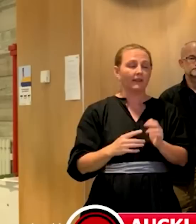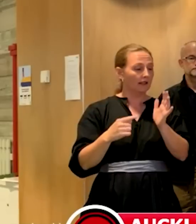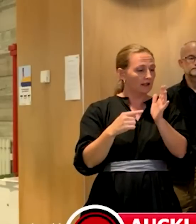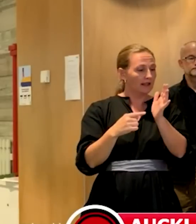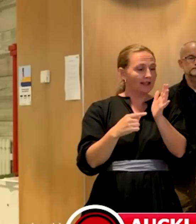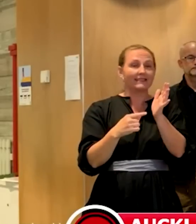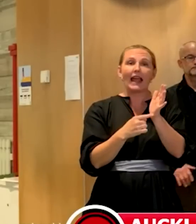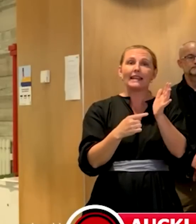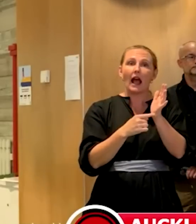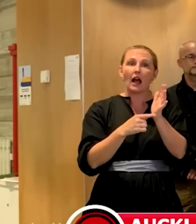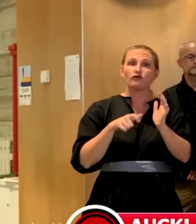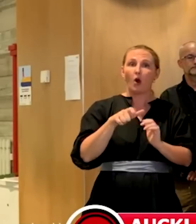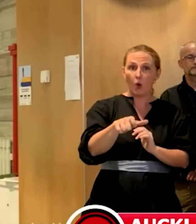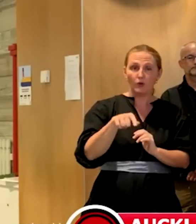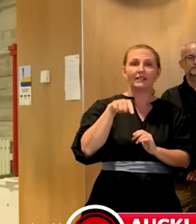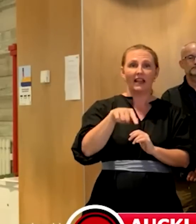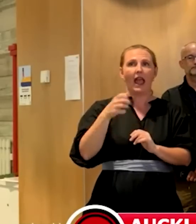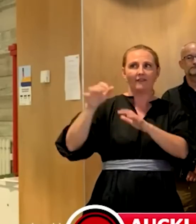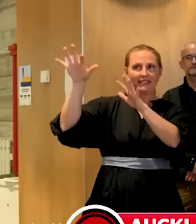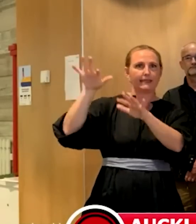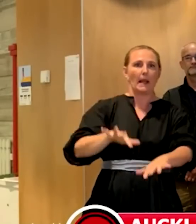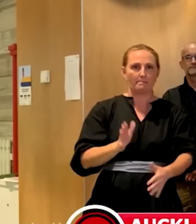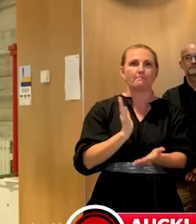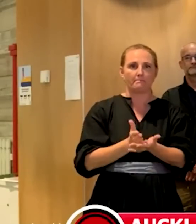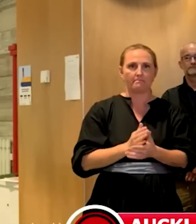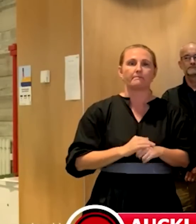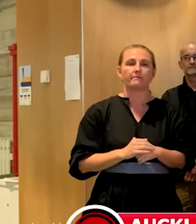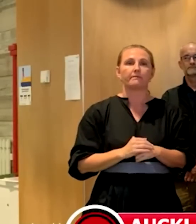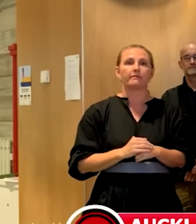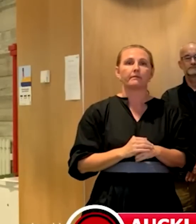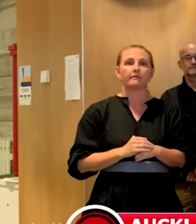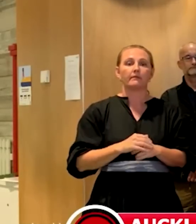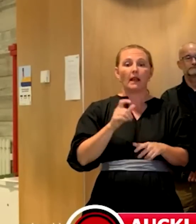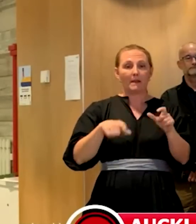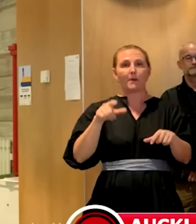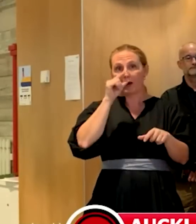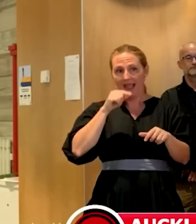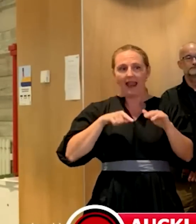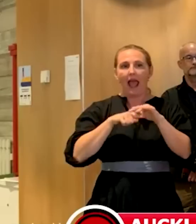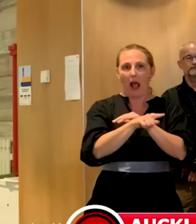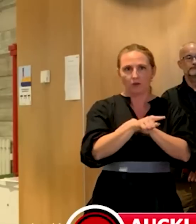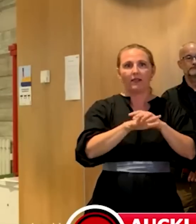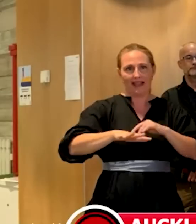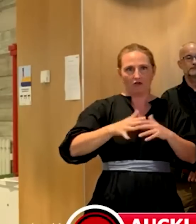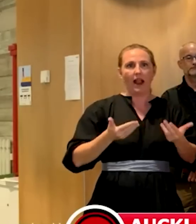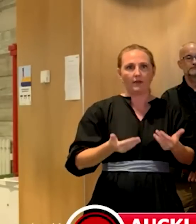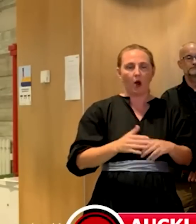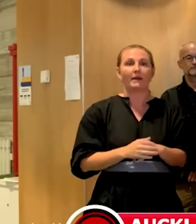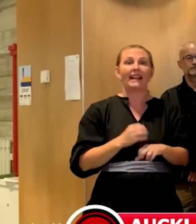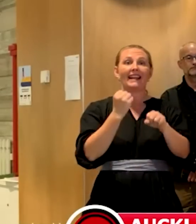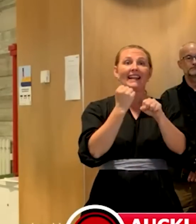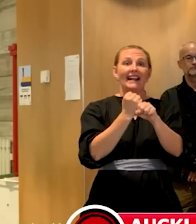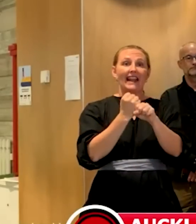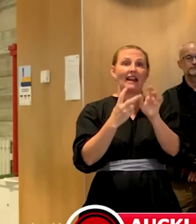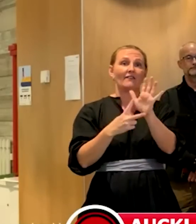Tahakakea Road has a significant slip and residents do have access out of the area currently. Glenvar Road